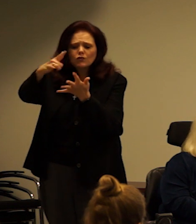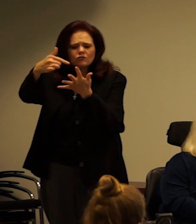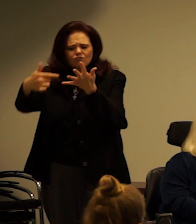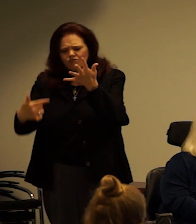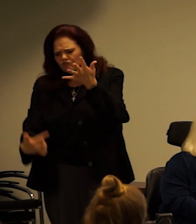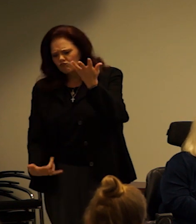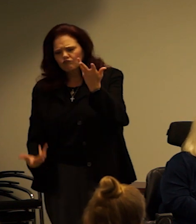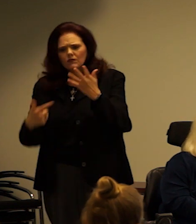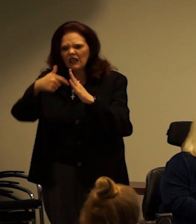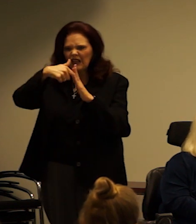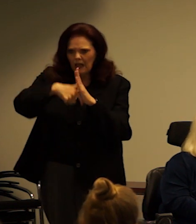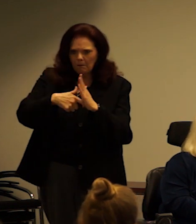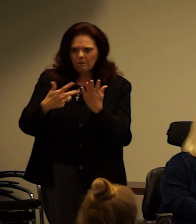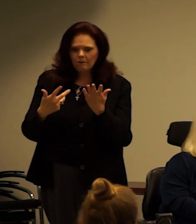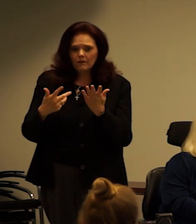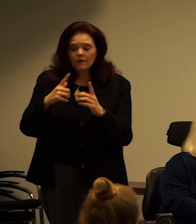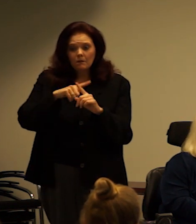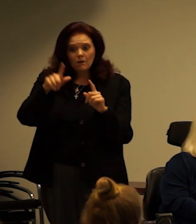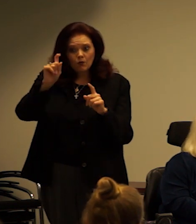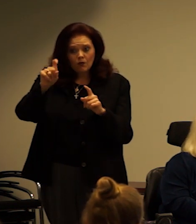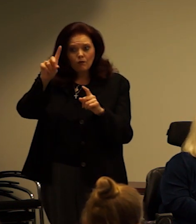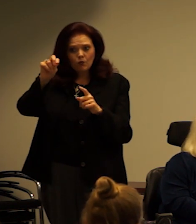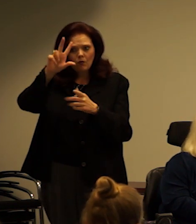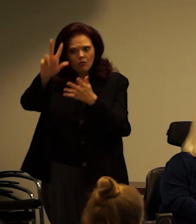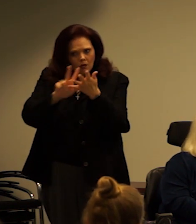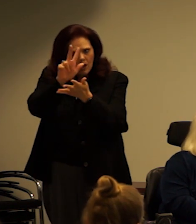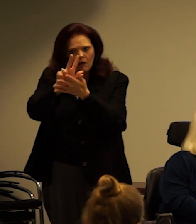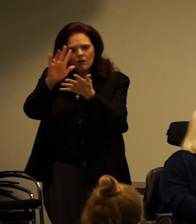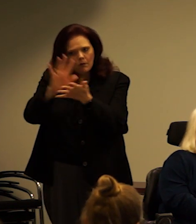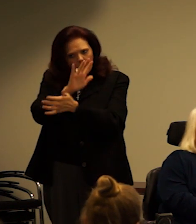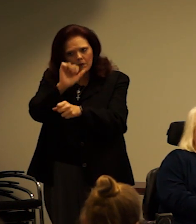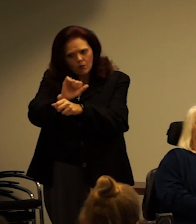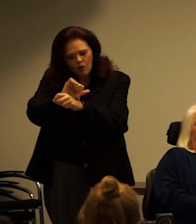a good idea. Thank you. You got to do 3 hours of paperwork.